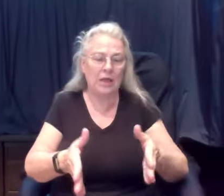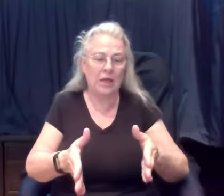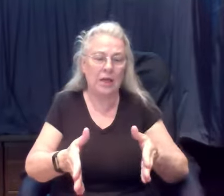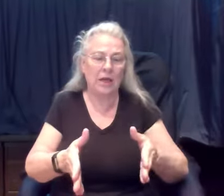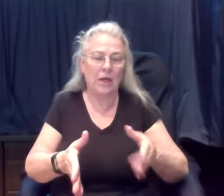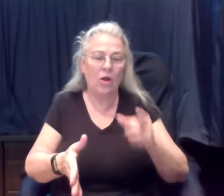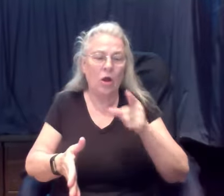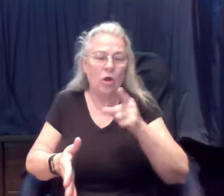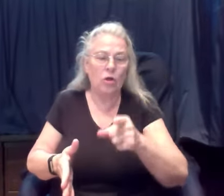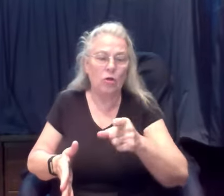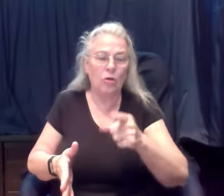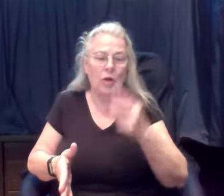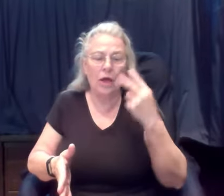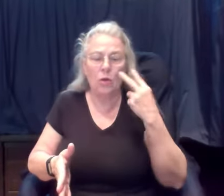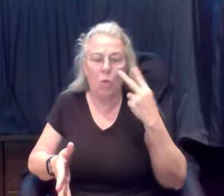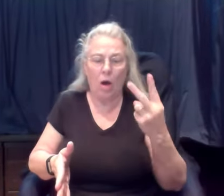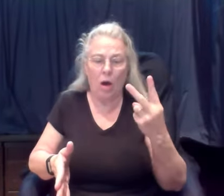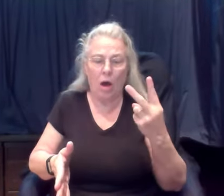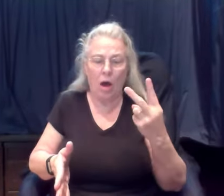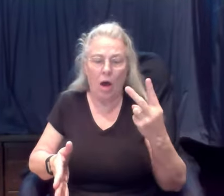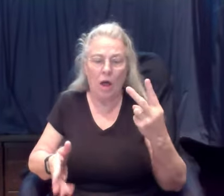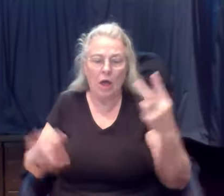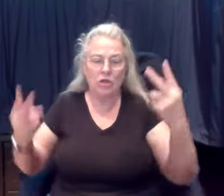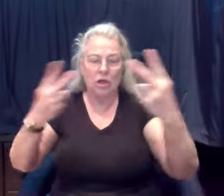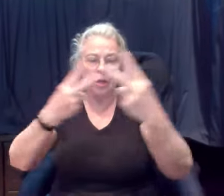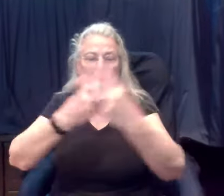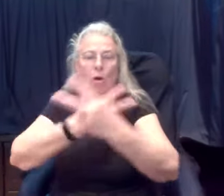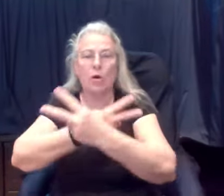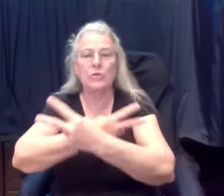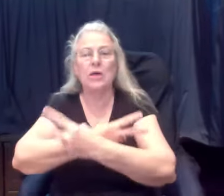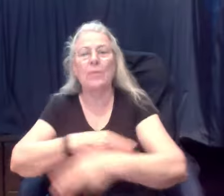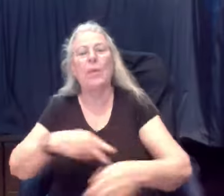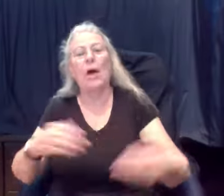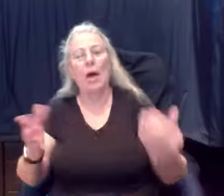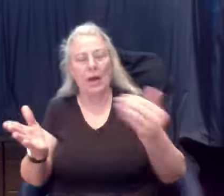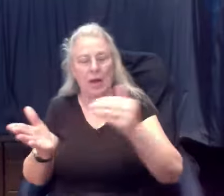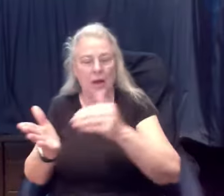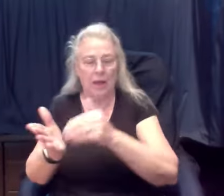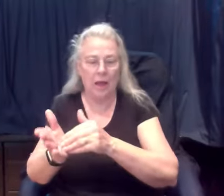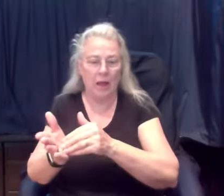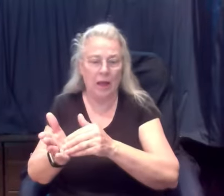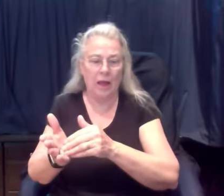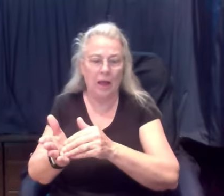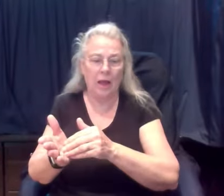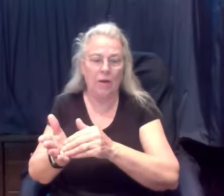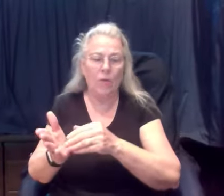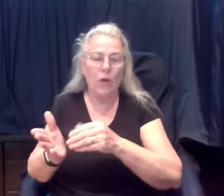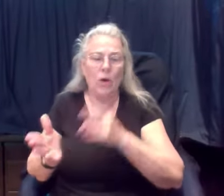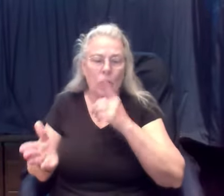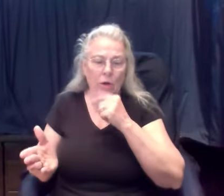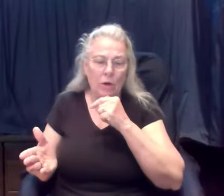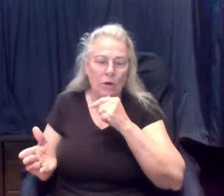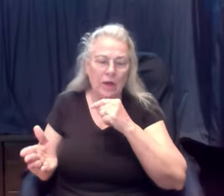You can watch it multiply again. Who can